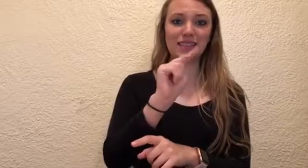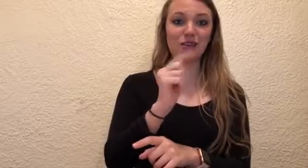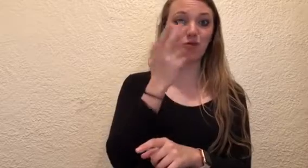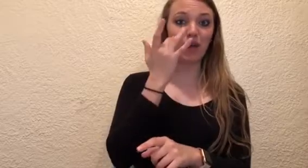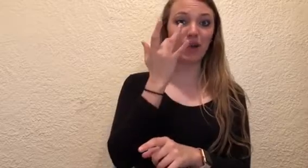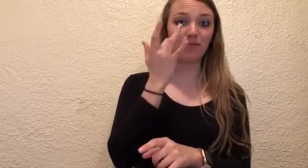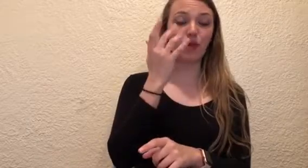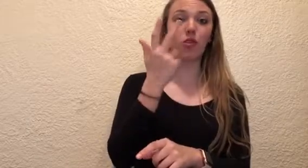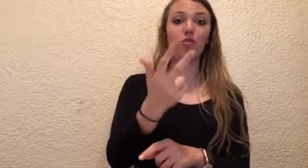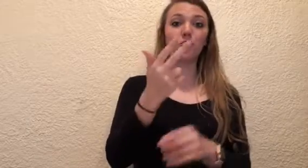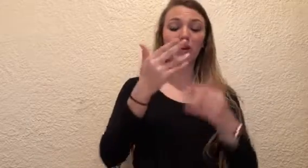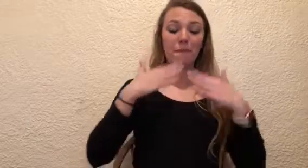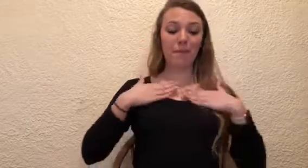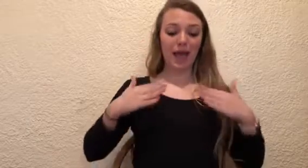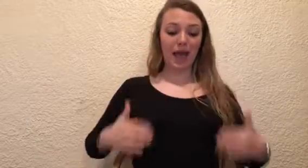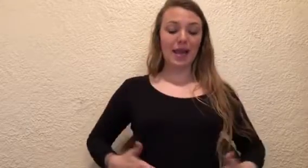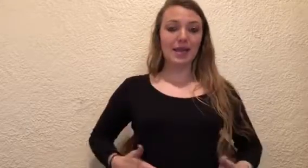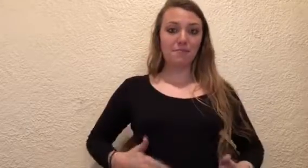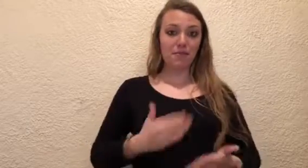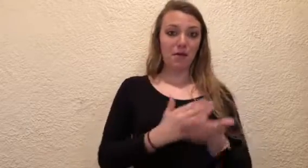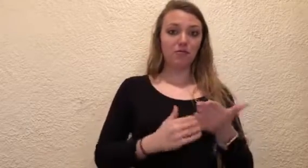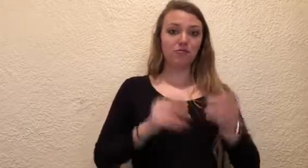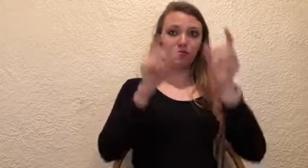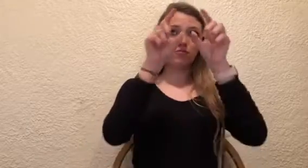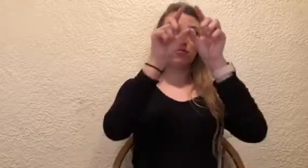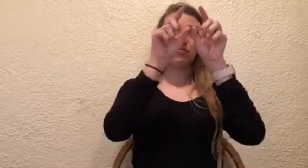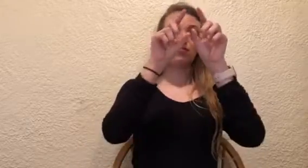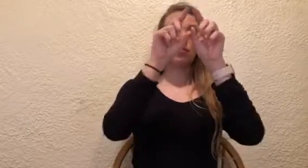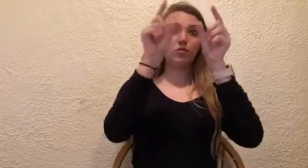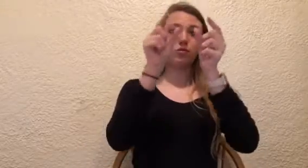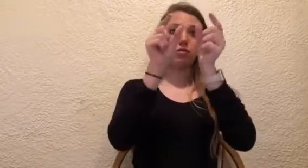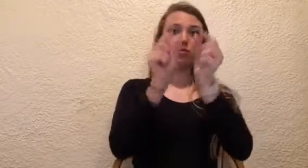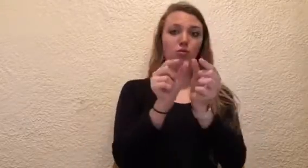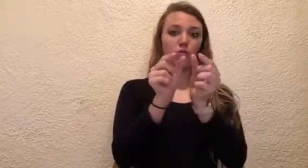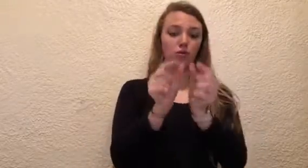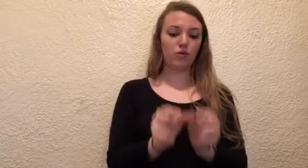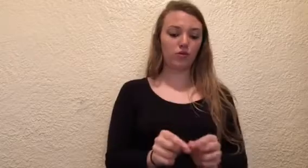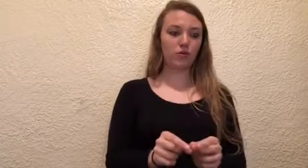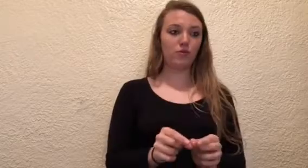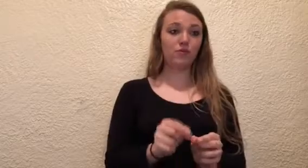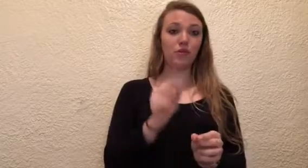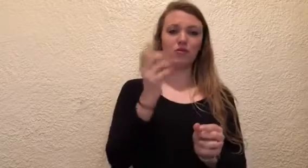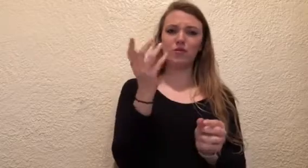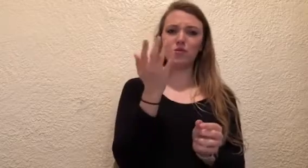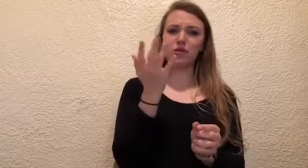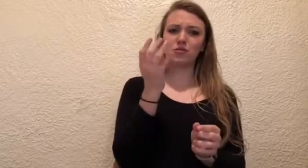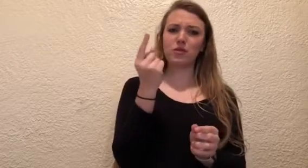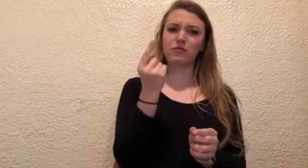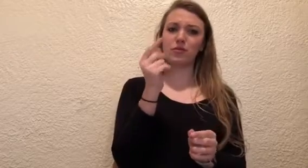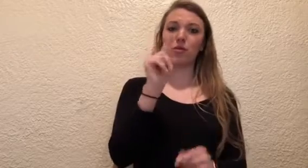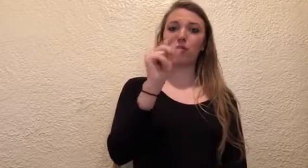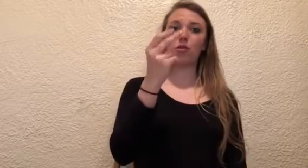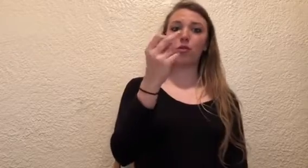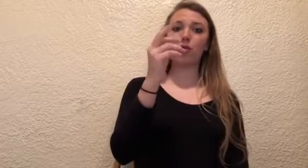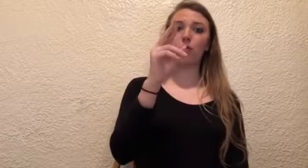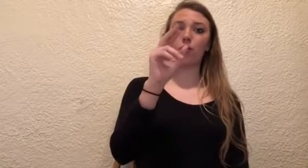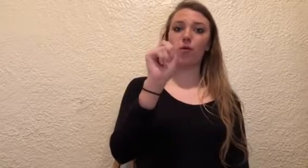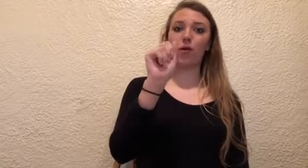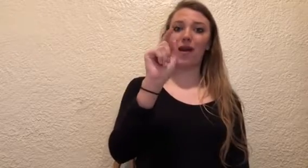What was one of the body parts that you noticed? What was one of the body parts? Yes. The thorax. And in a minute,